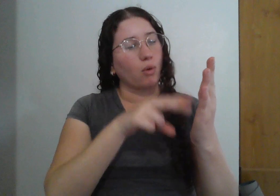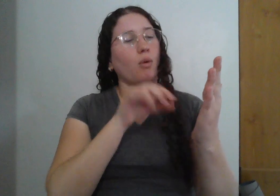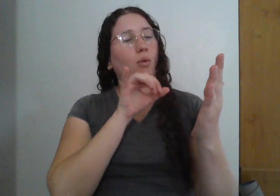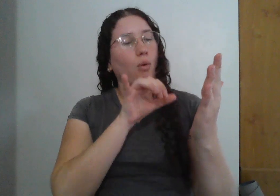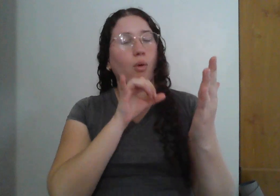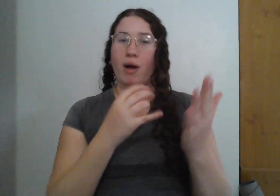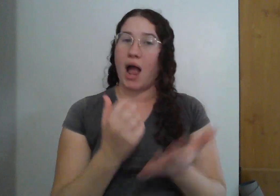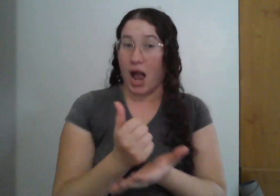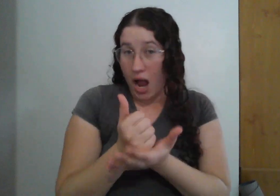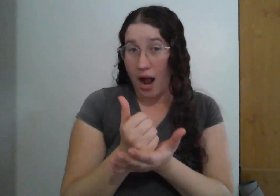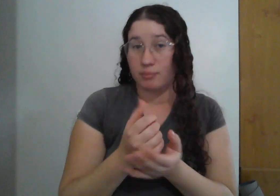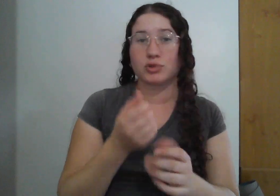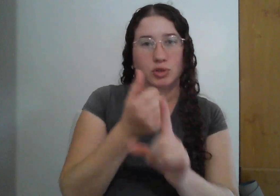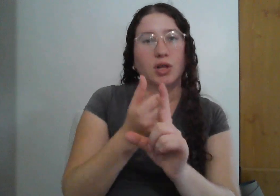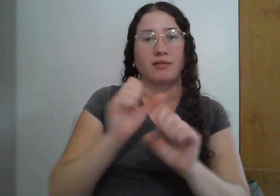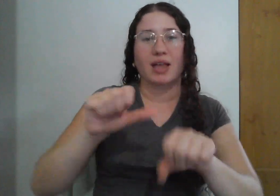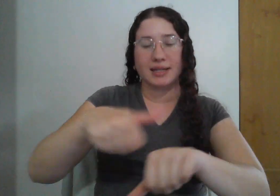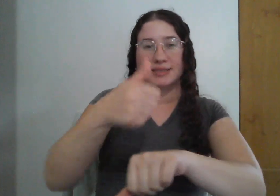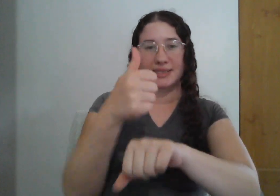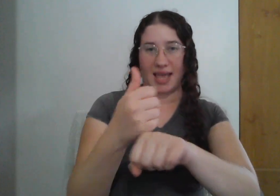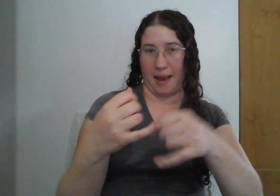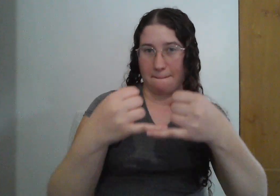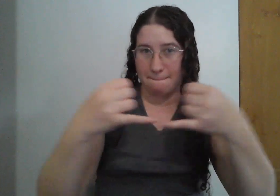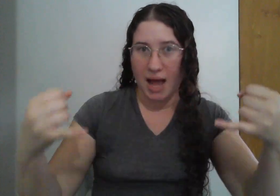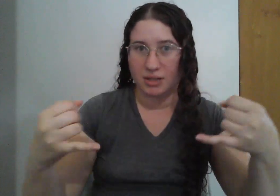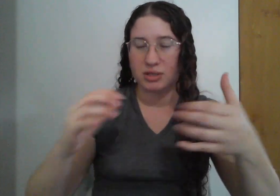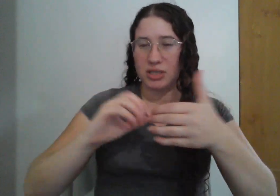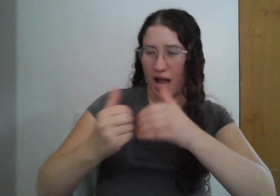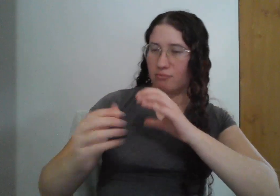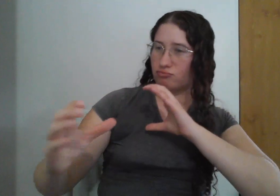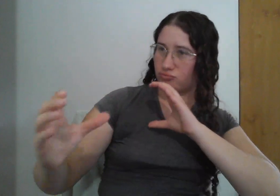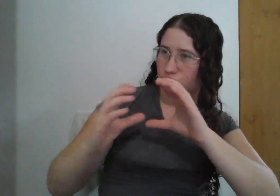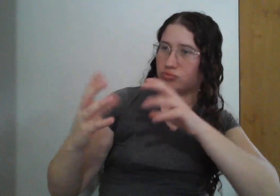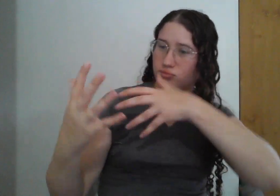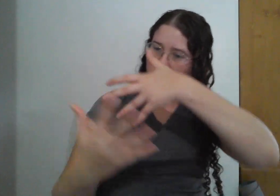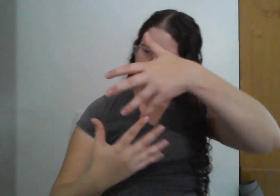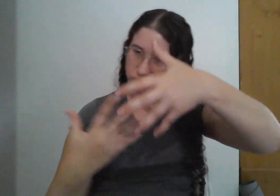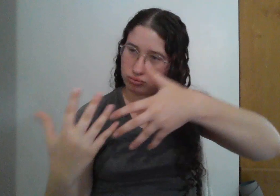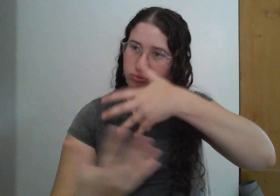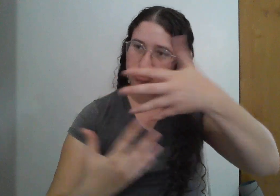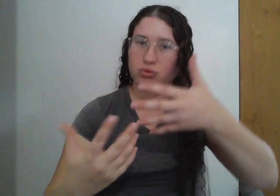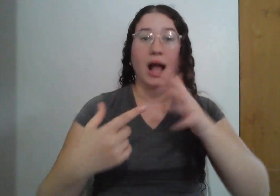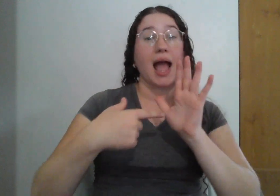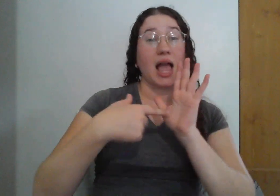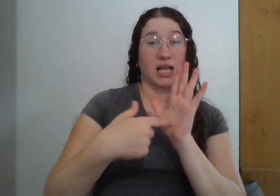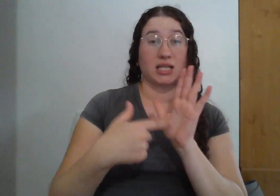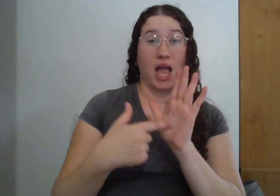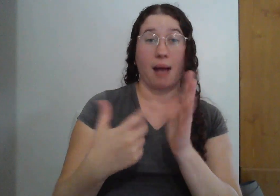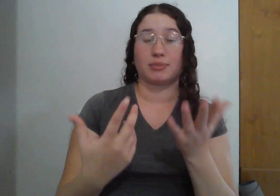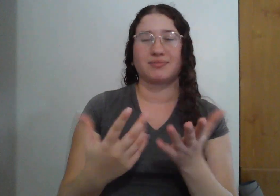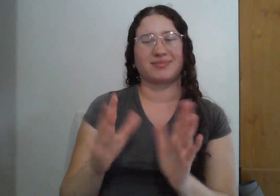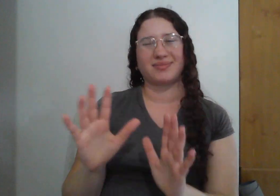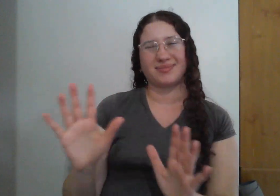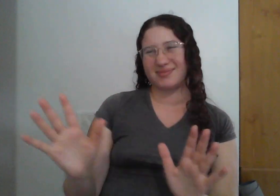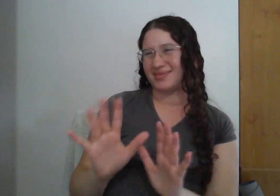feedback. You can set boundaries on how you interact with people socially. For example, it makes me feel uncomfortable when